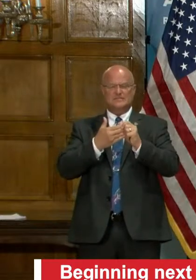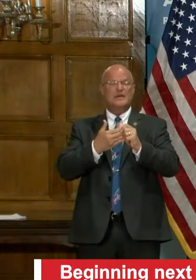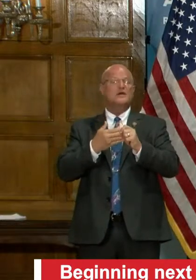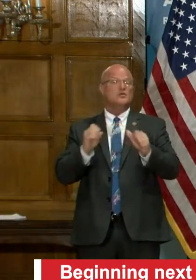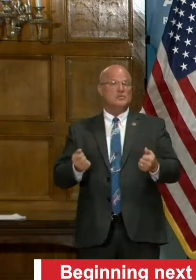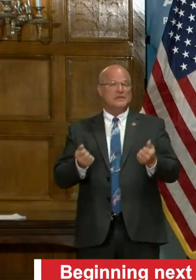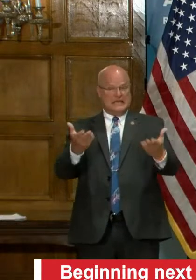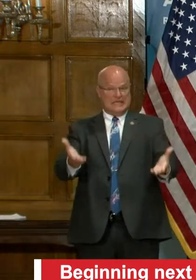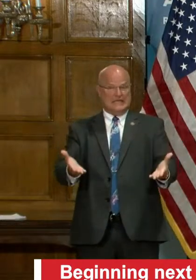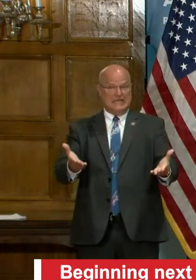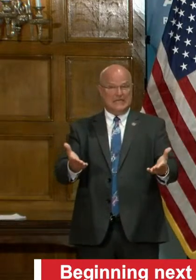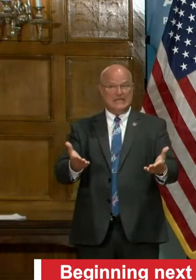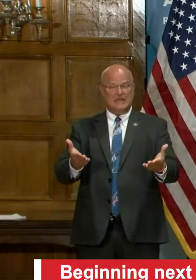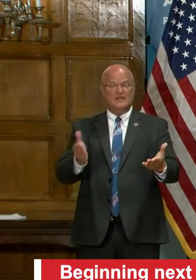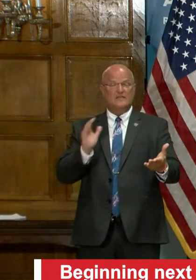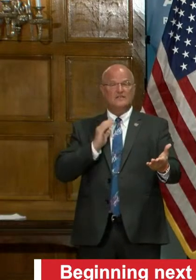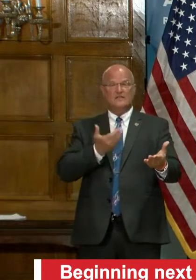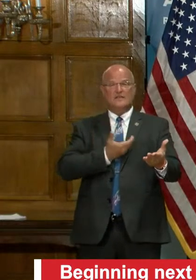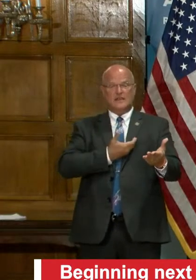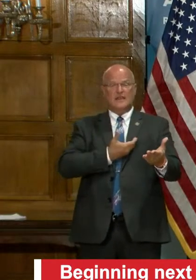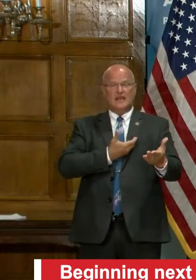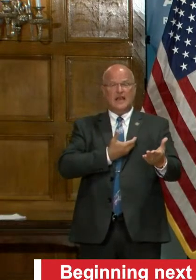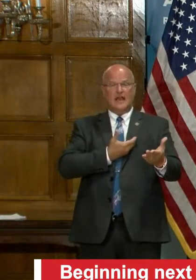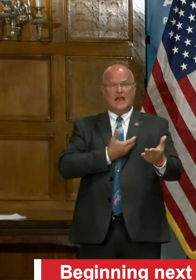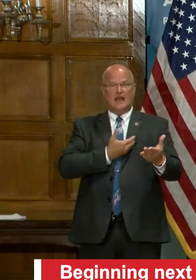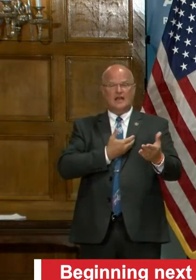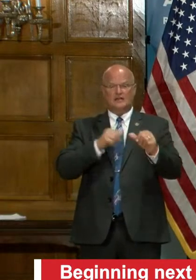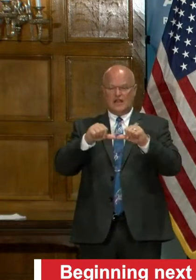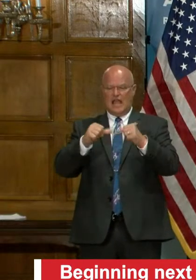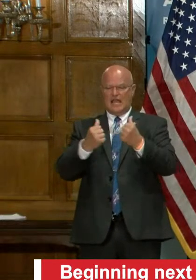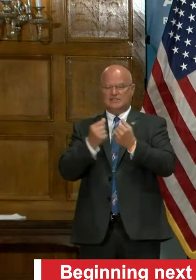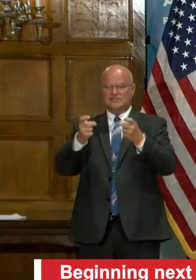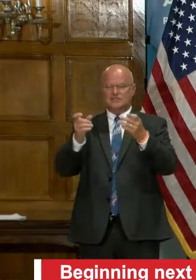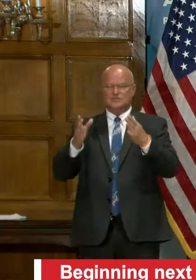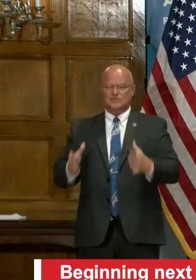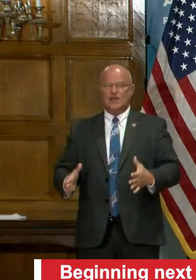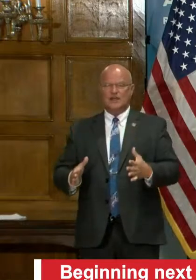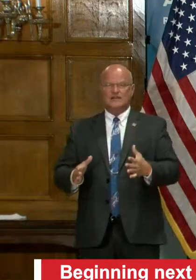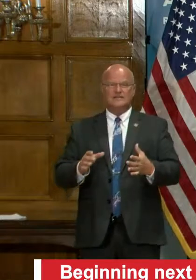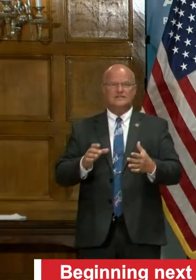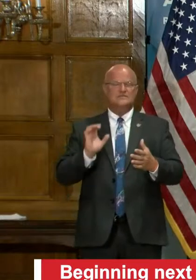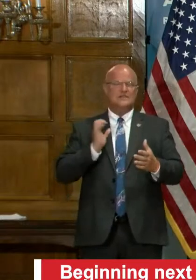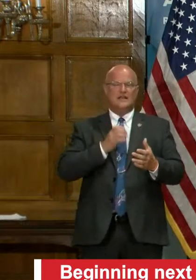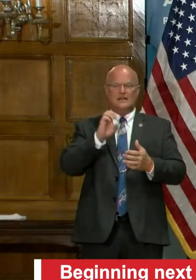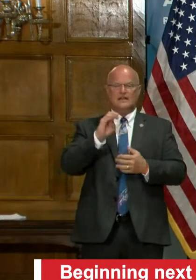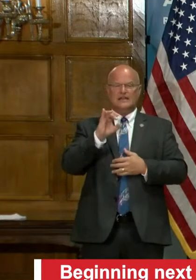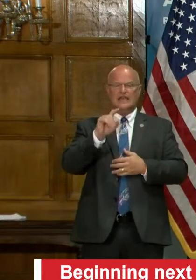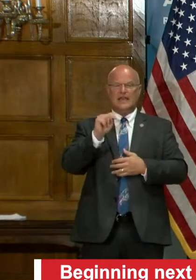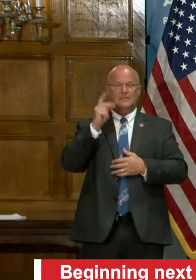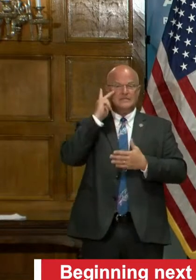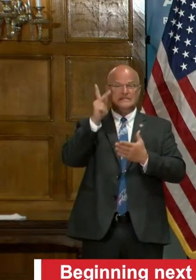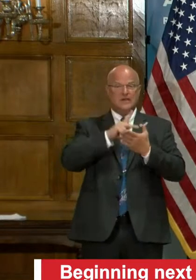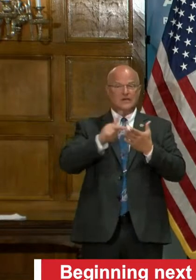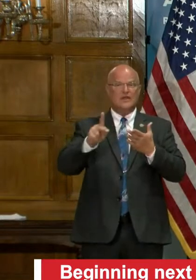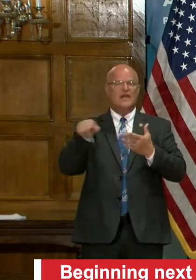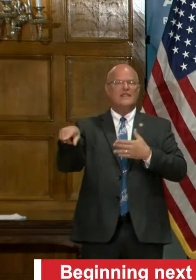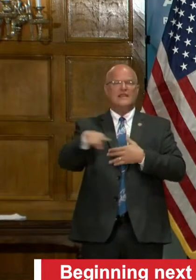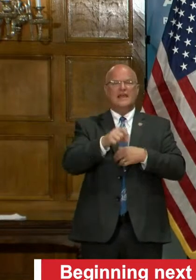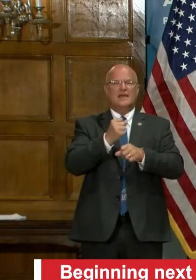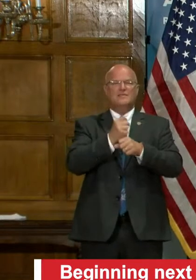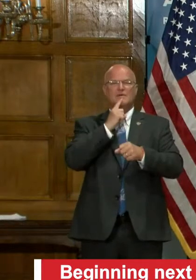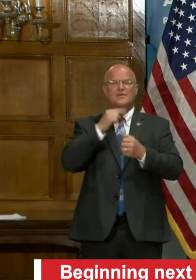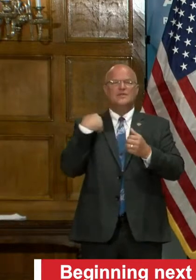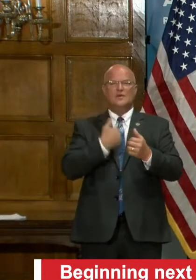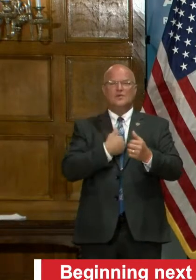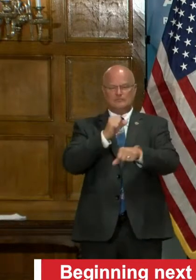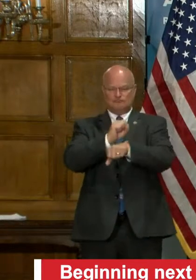we'll be giving our agency directors, our cabinet secretaries, so that they can make sure